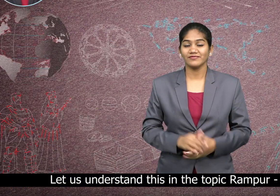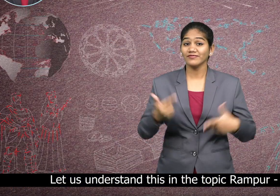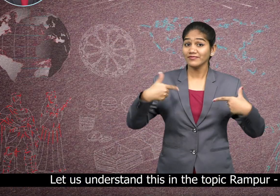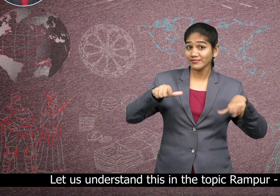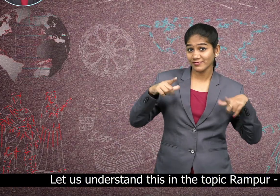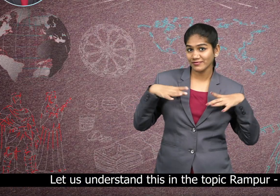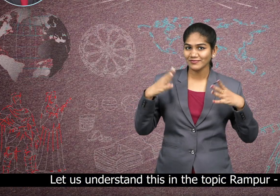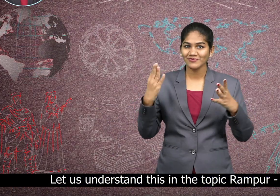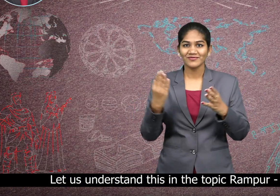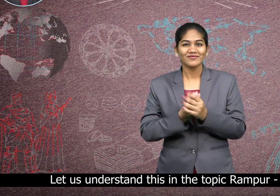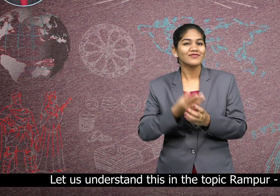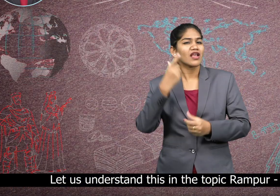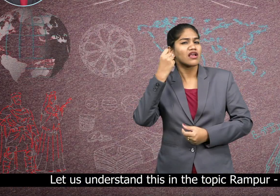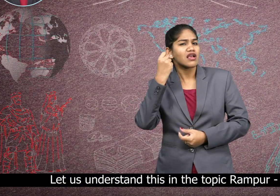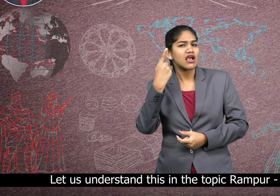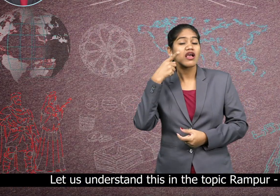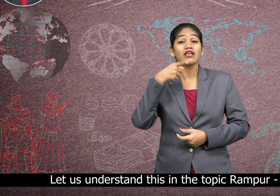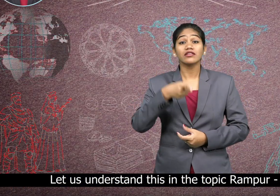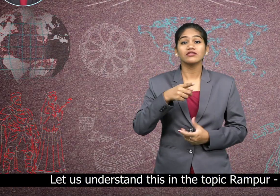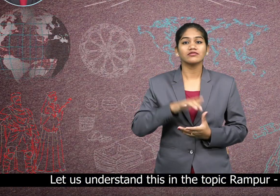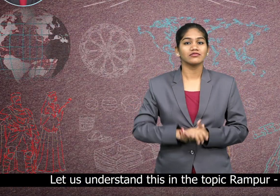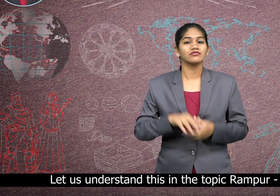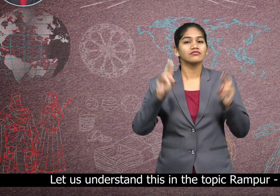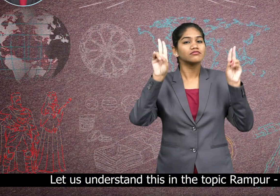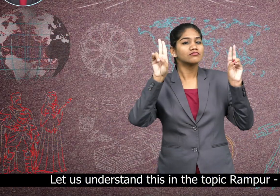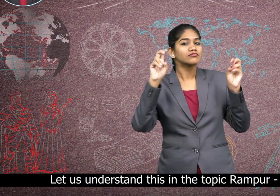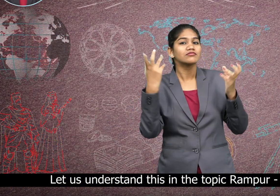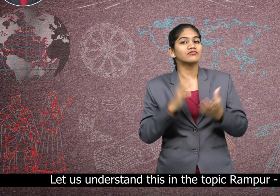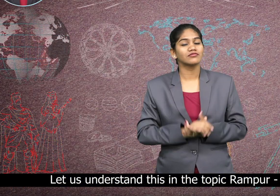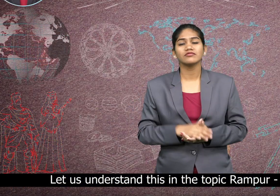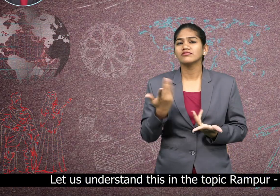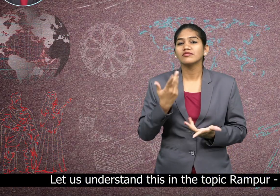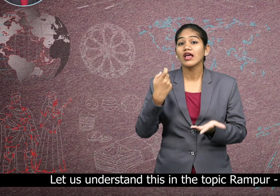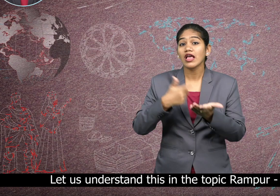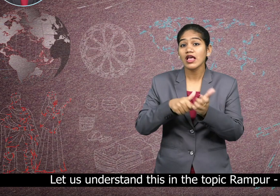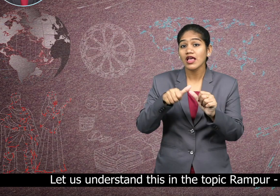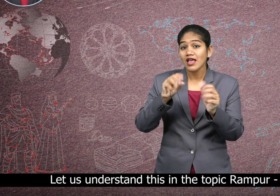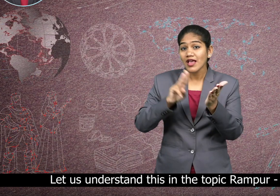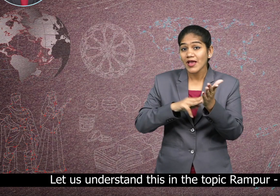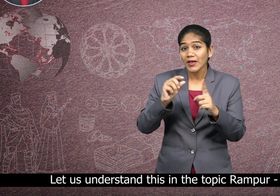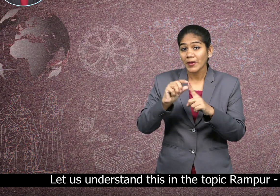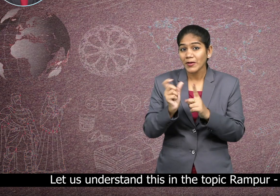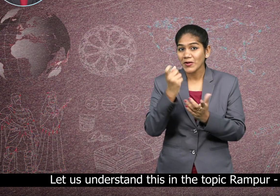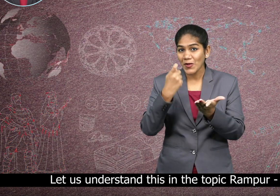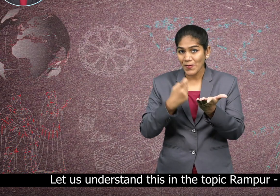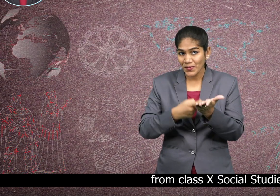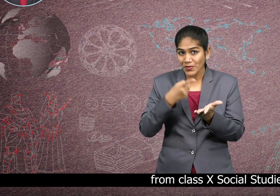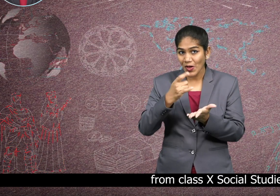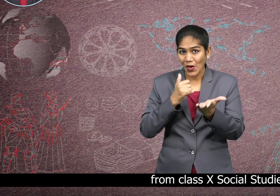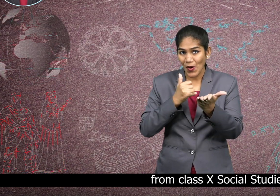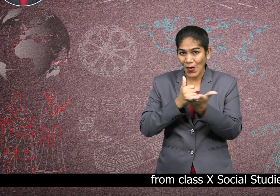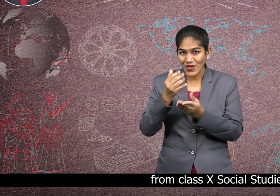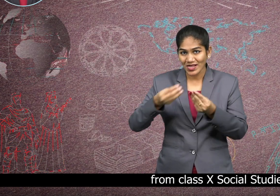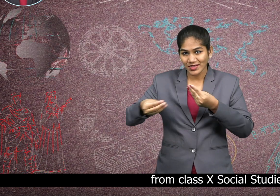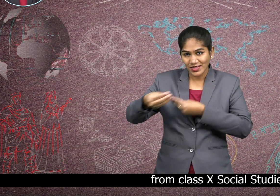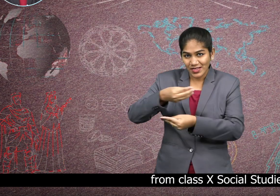Let us understand this in the topic Rampur, the village economy from class 10th